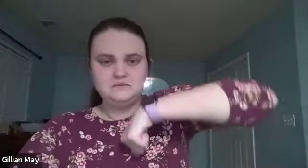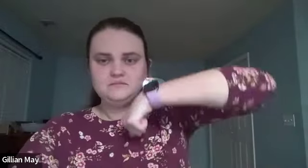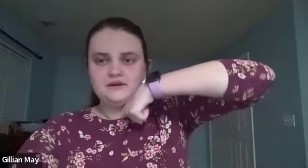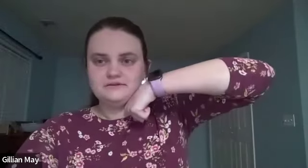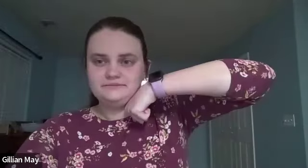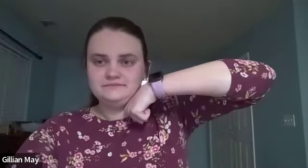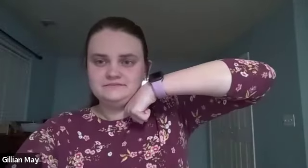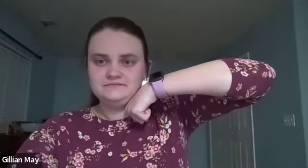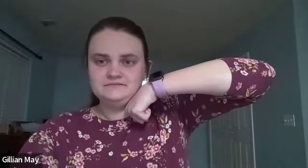Proud.